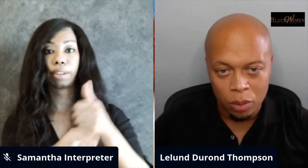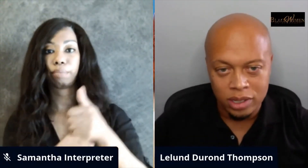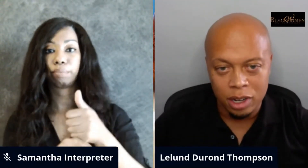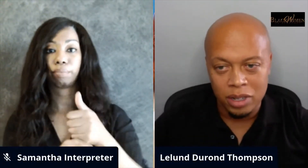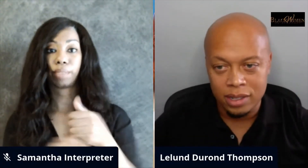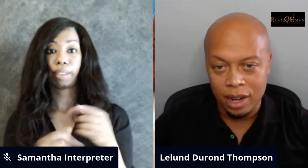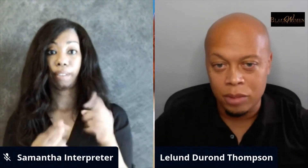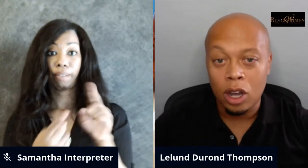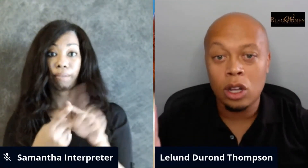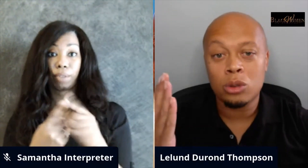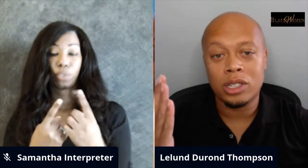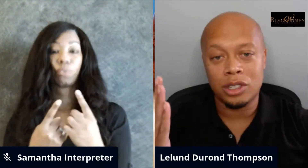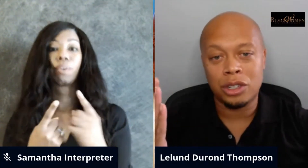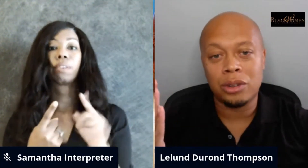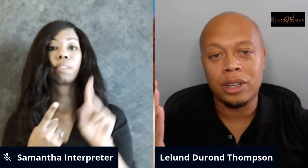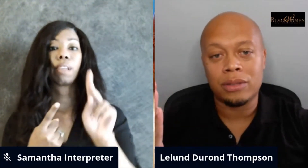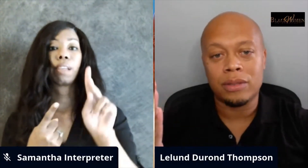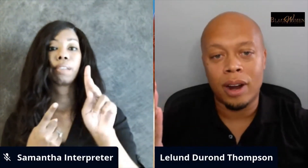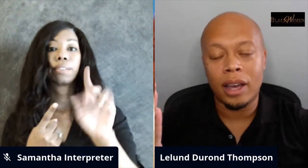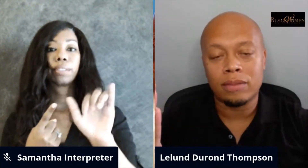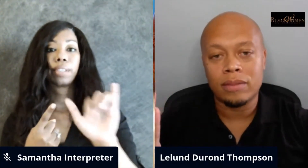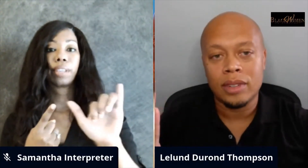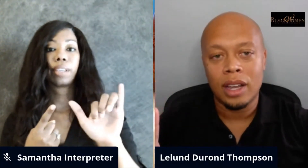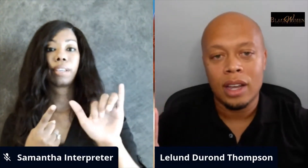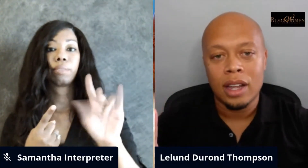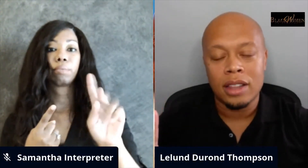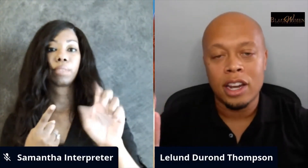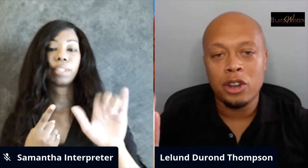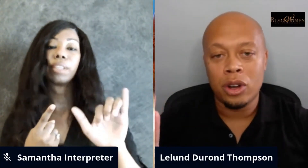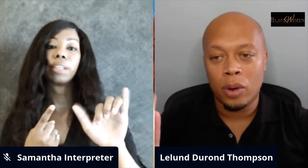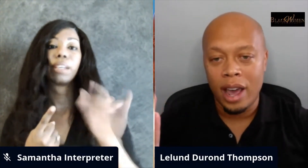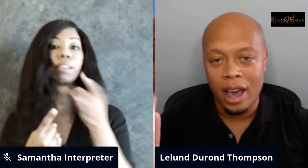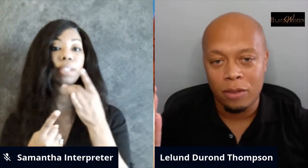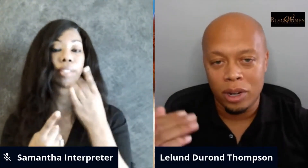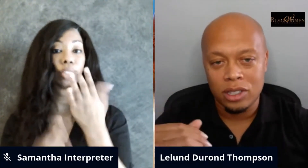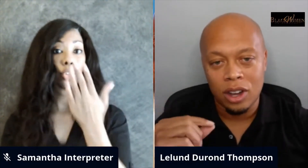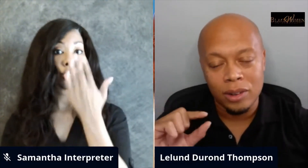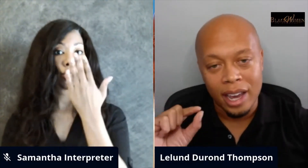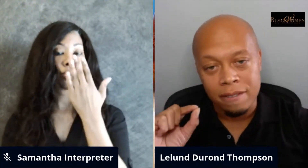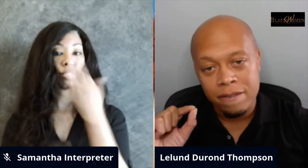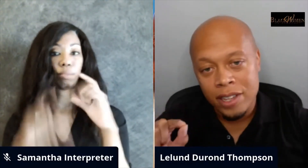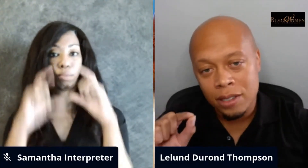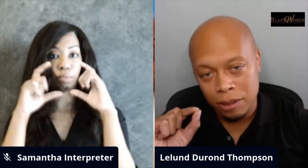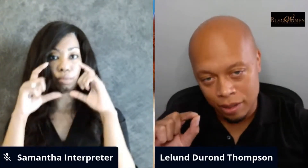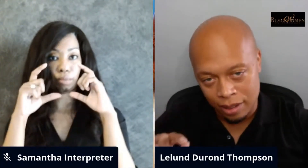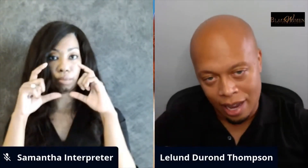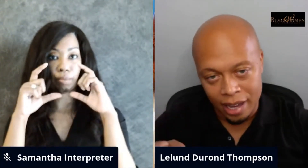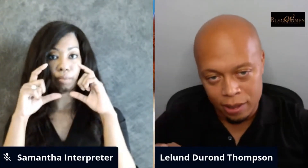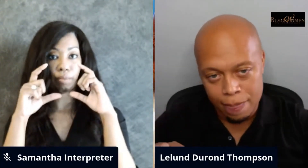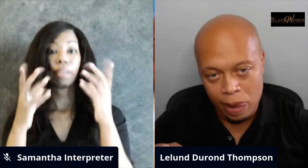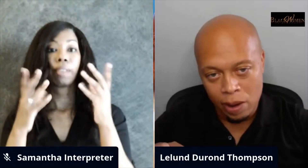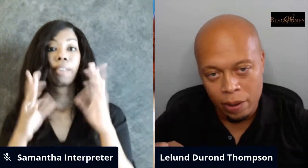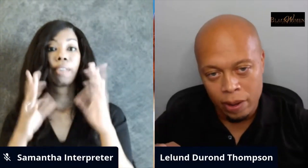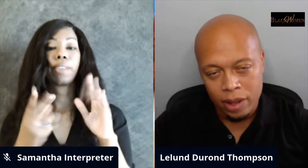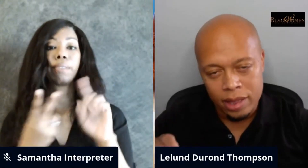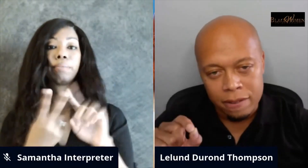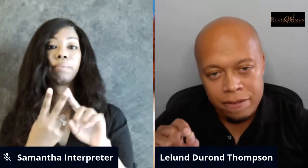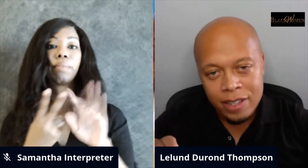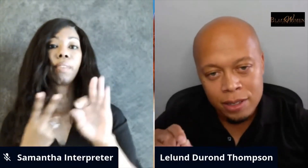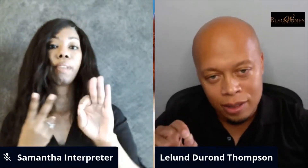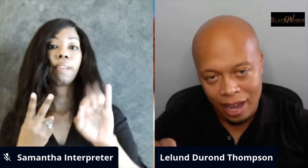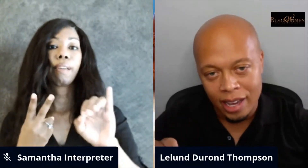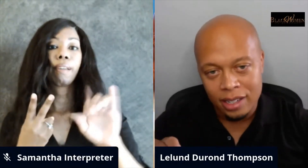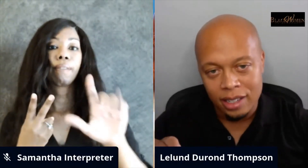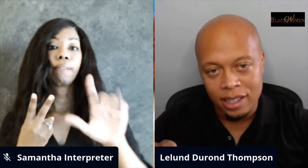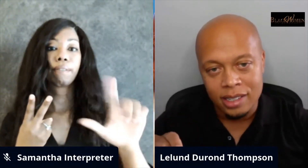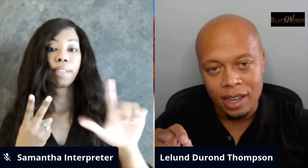which is always going to be set up the closest to you, right? Then you're going to have what is called a fill light. The